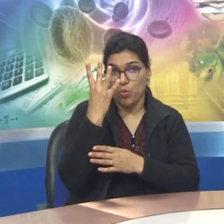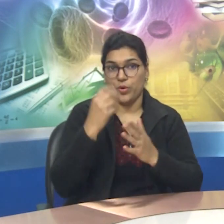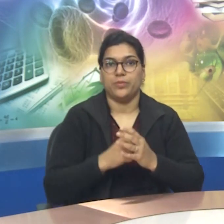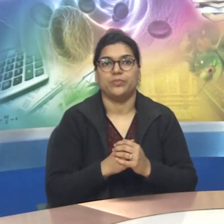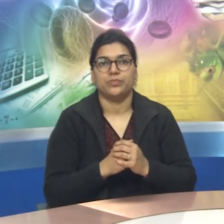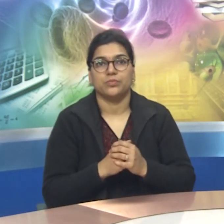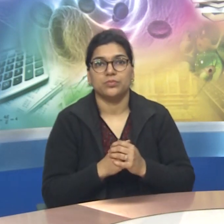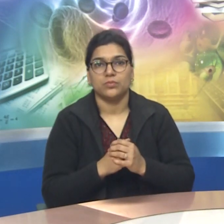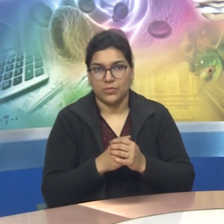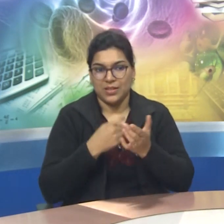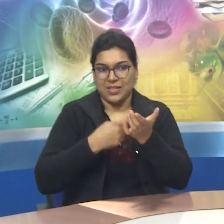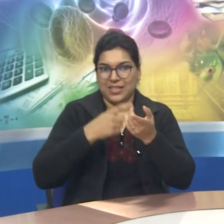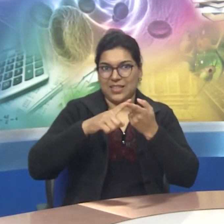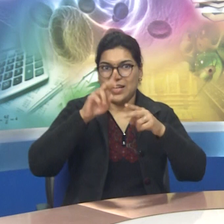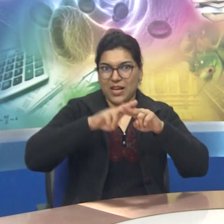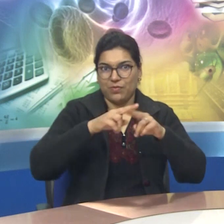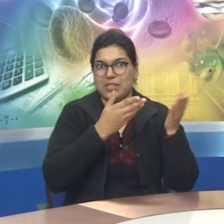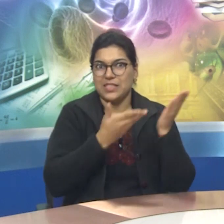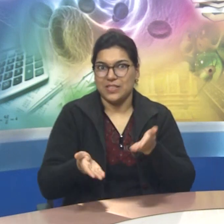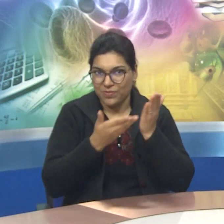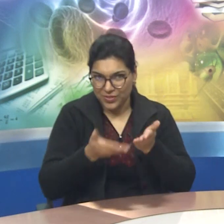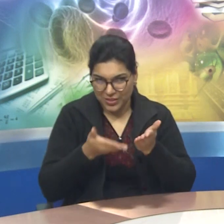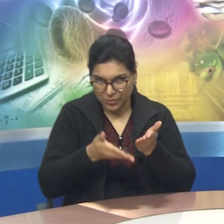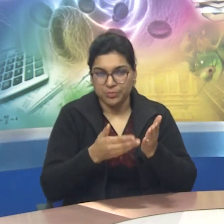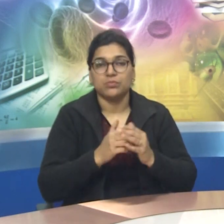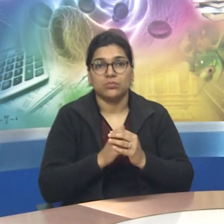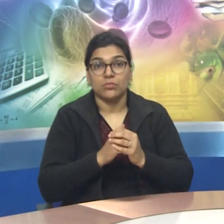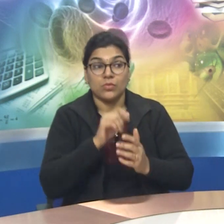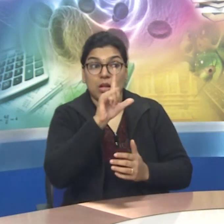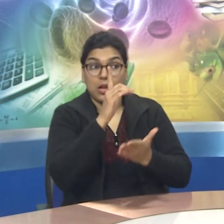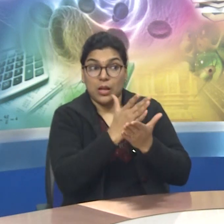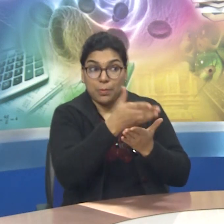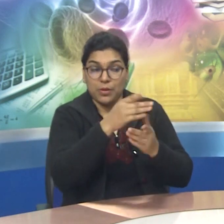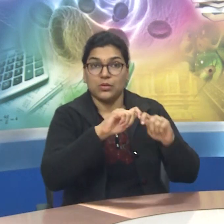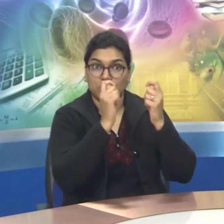The fourth implication of the fourth law talks about reference services.